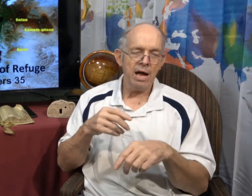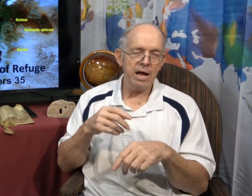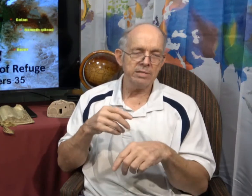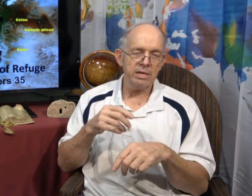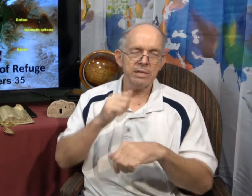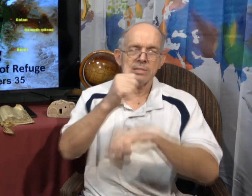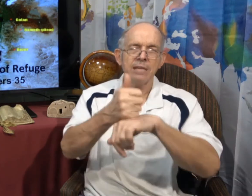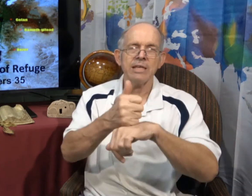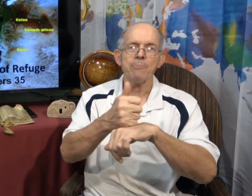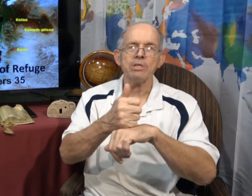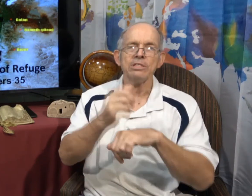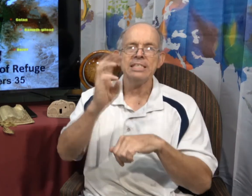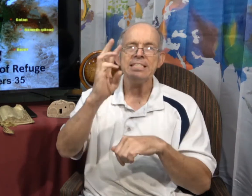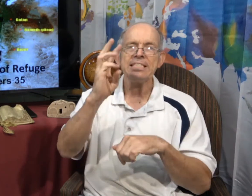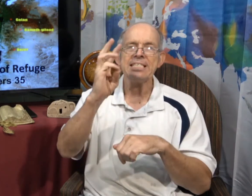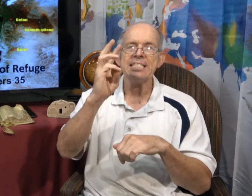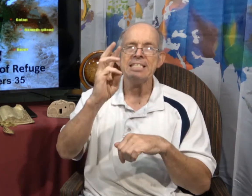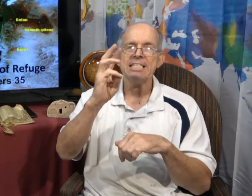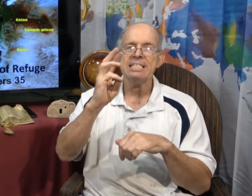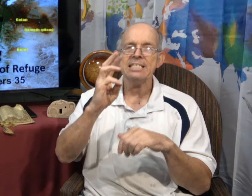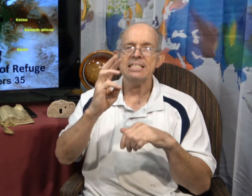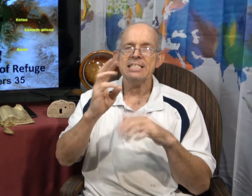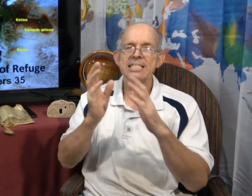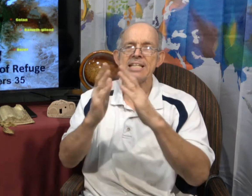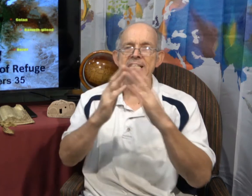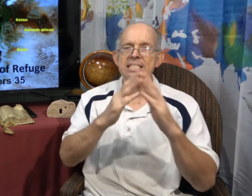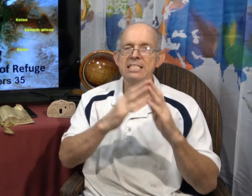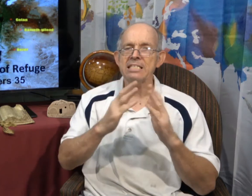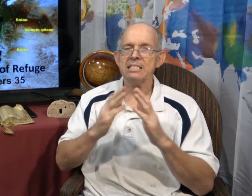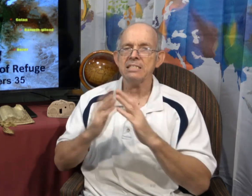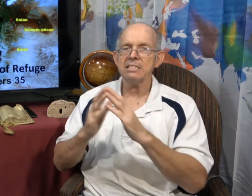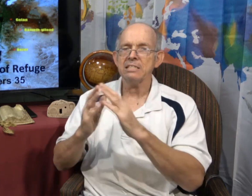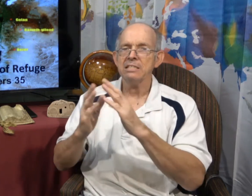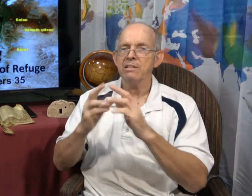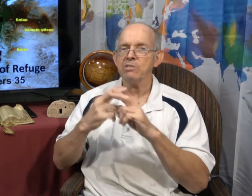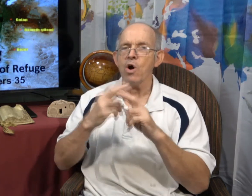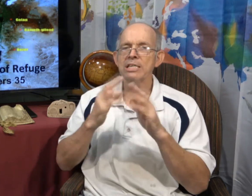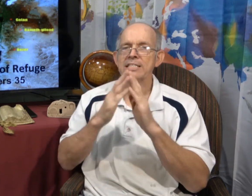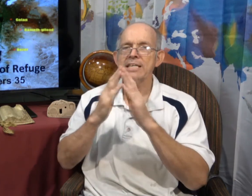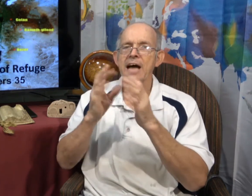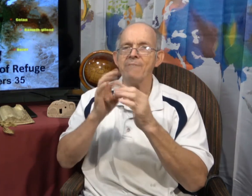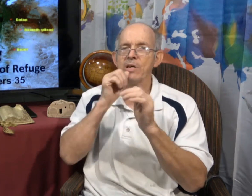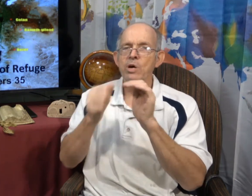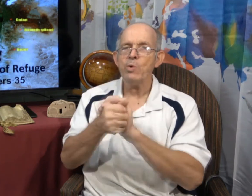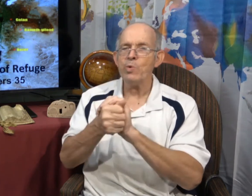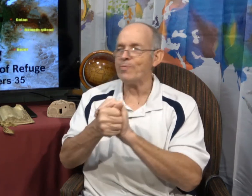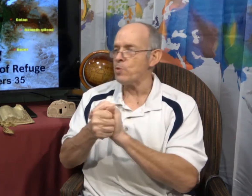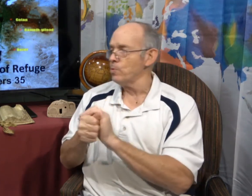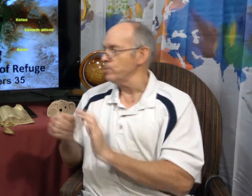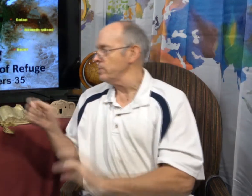And shepherds, just cities. It's called City of Refuge.